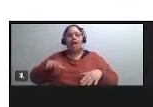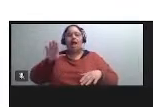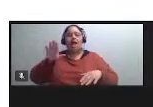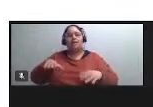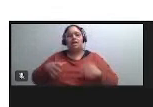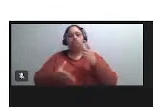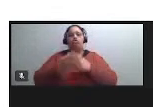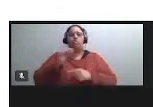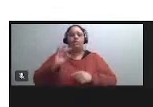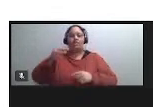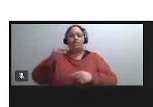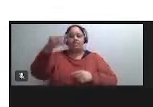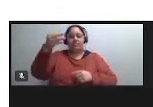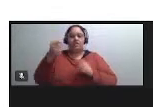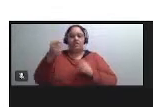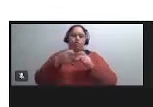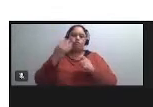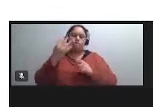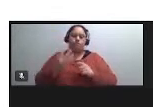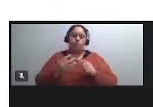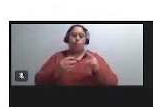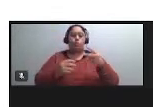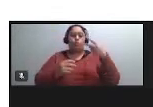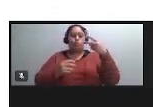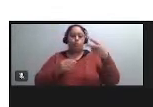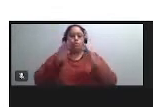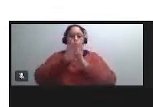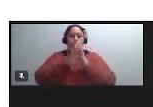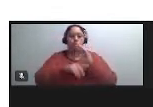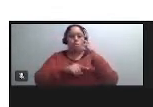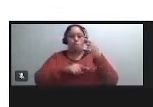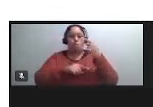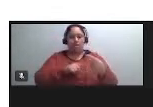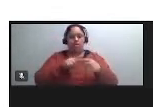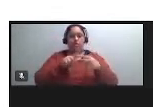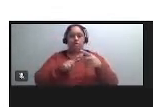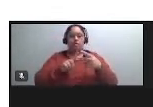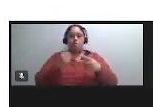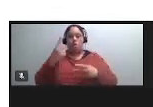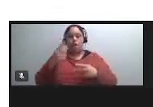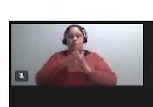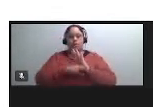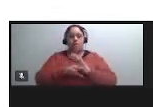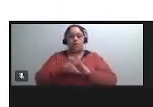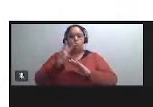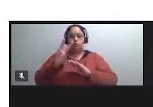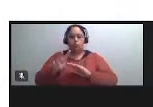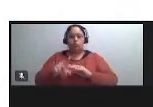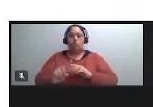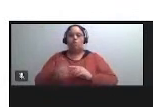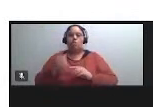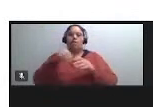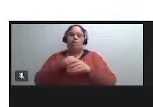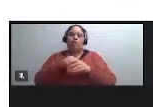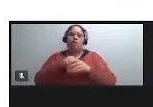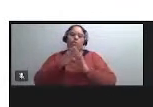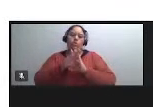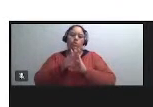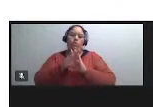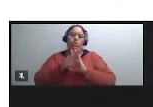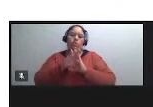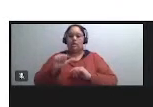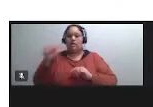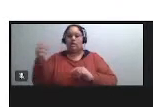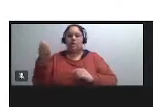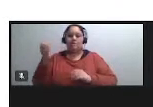4 programs, 2 in program 1, 1 in program 2, and 1 in program 3. And the next slide